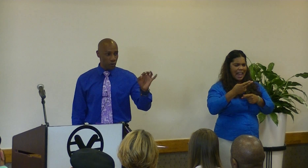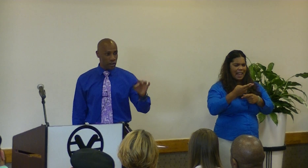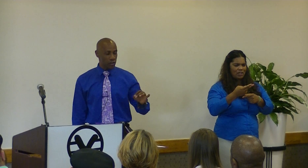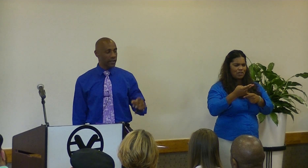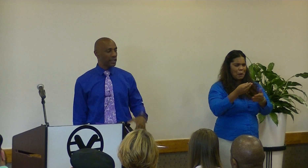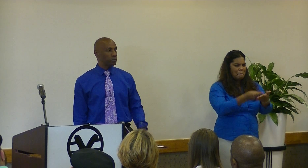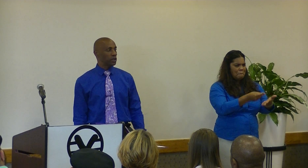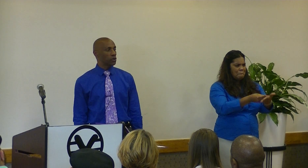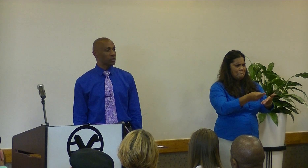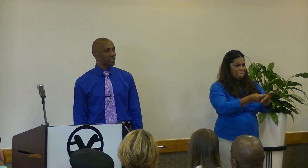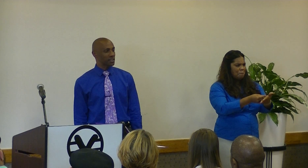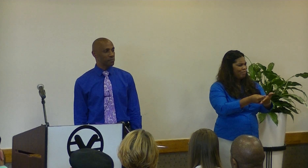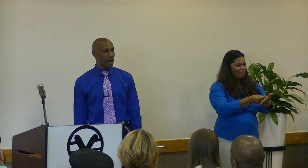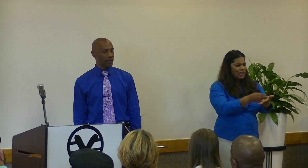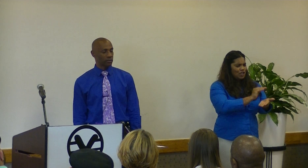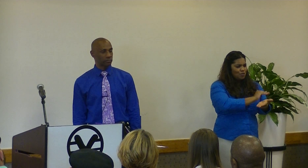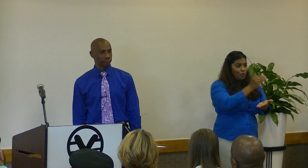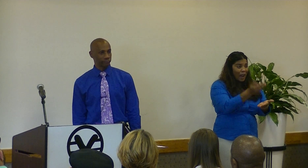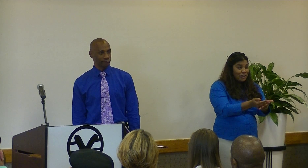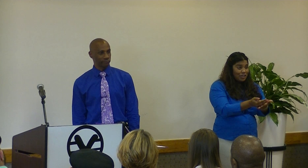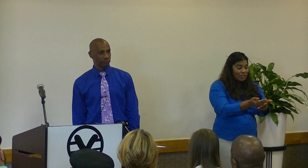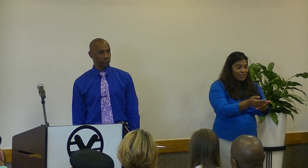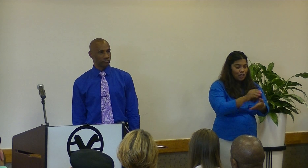your treasure can be your smile.